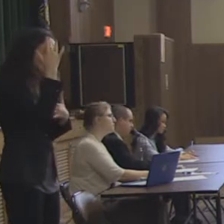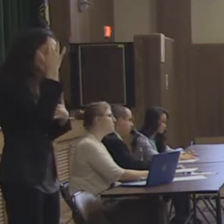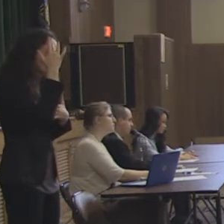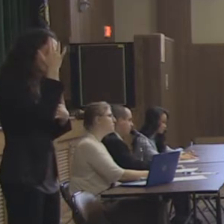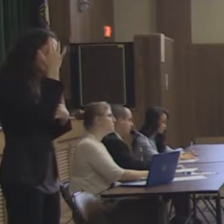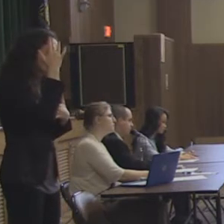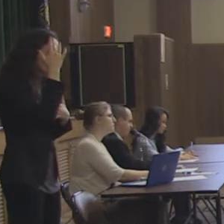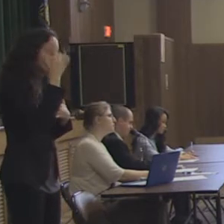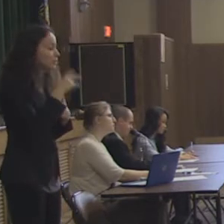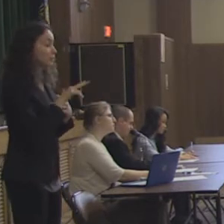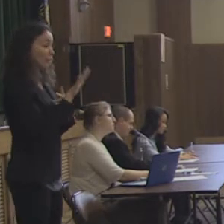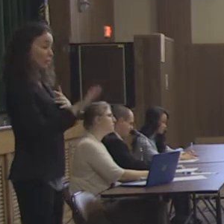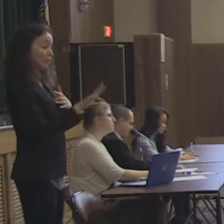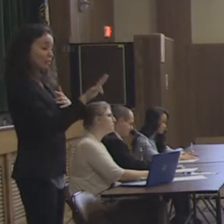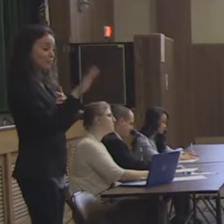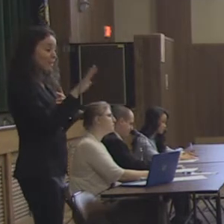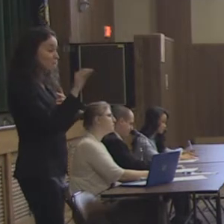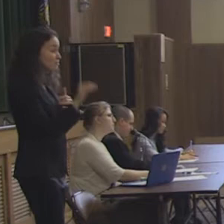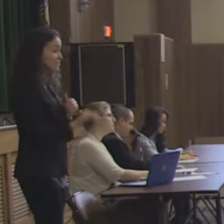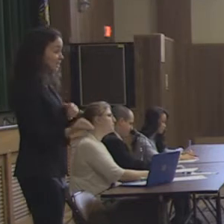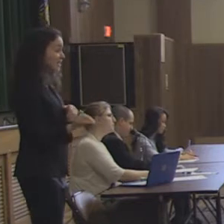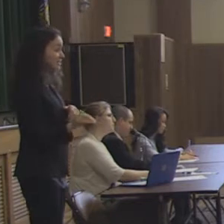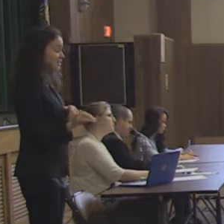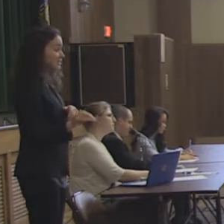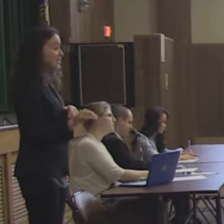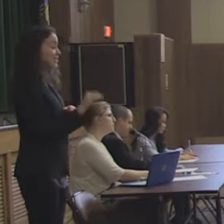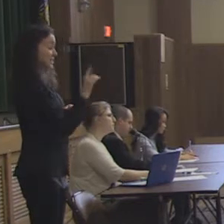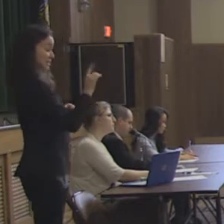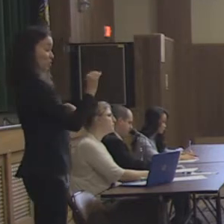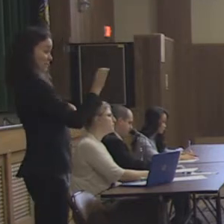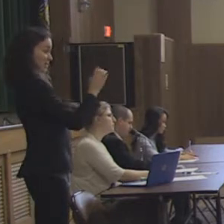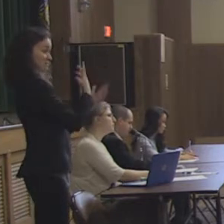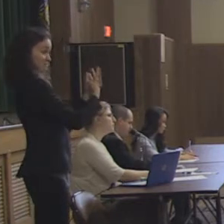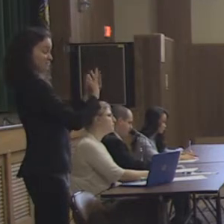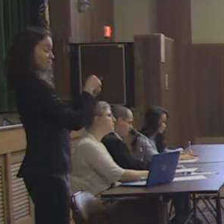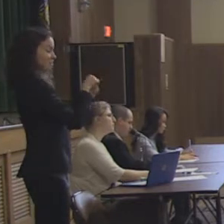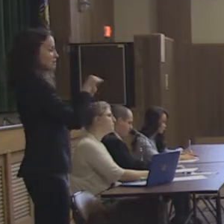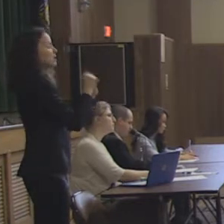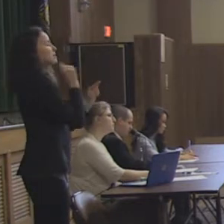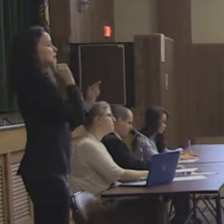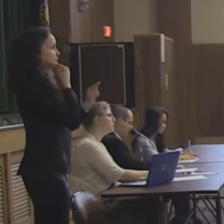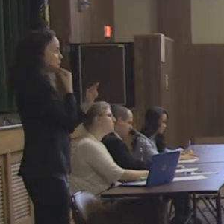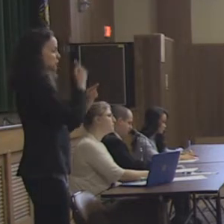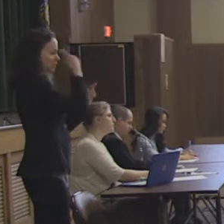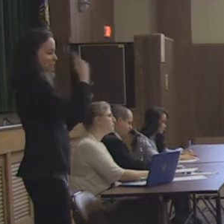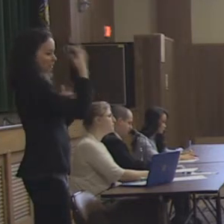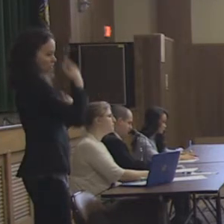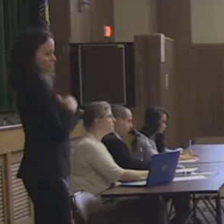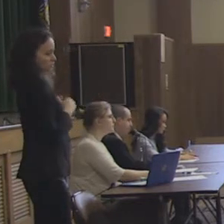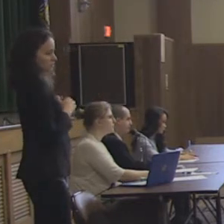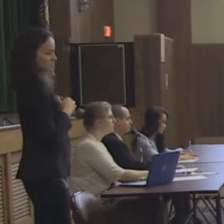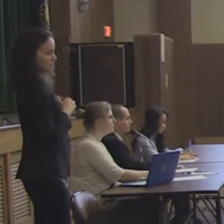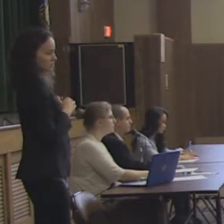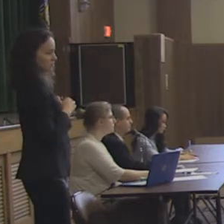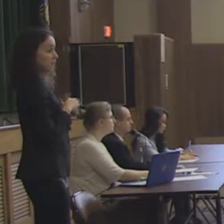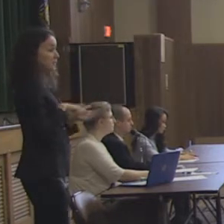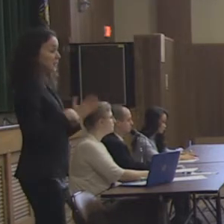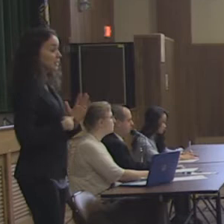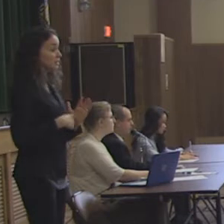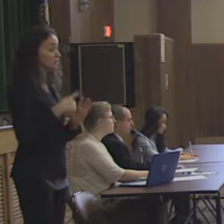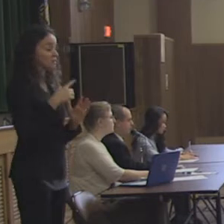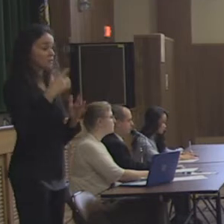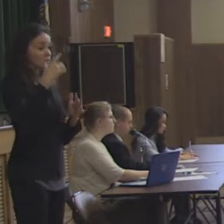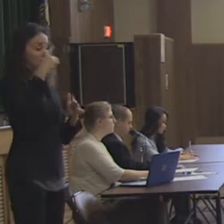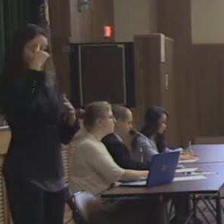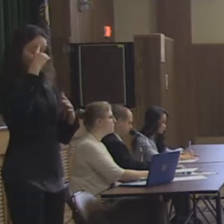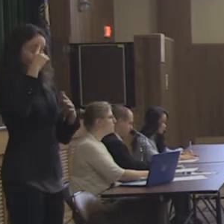35% or more in the Department of Corrections in the state have severe mental illness. So we're still jailing